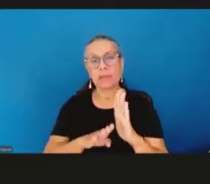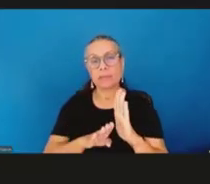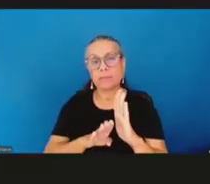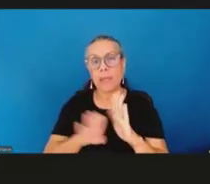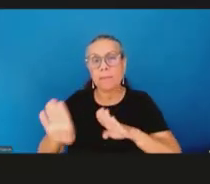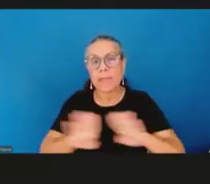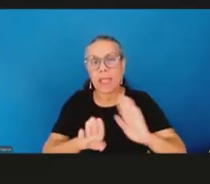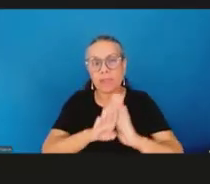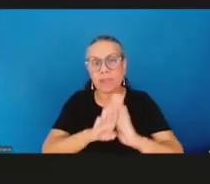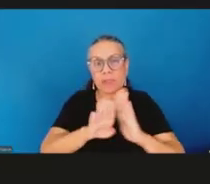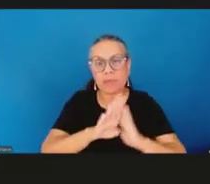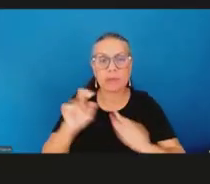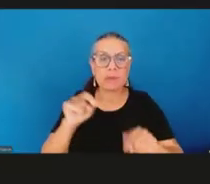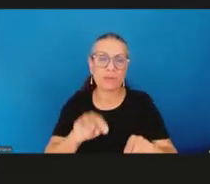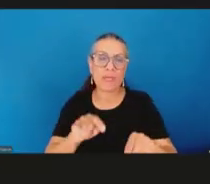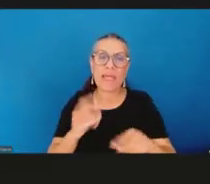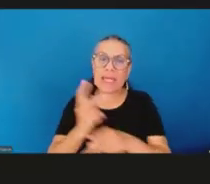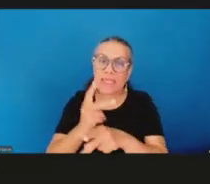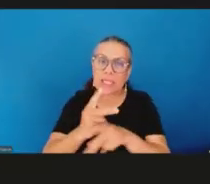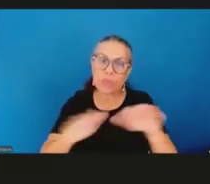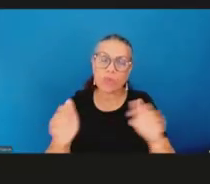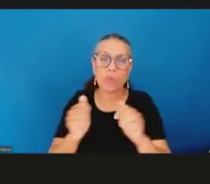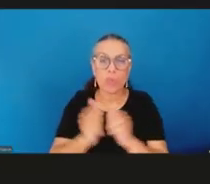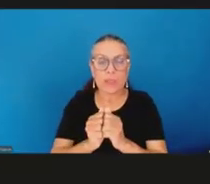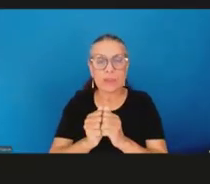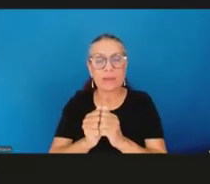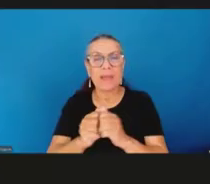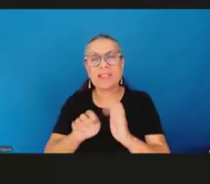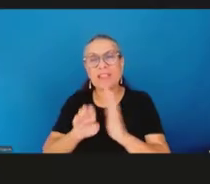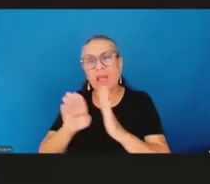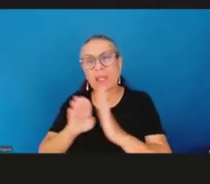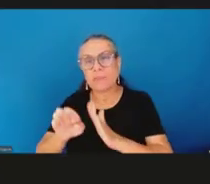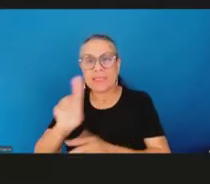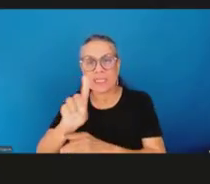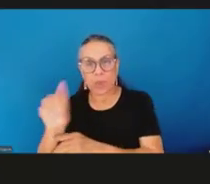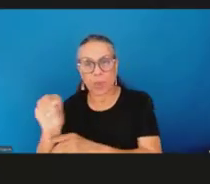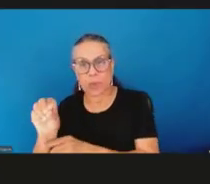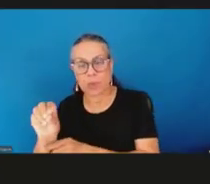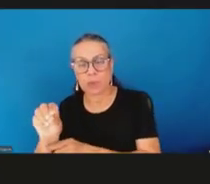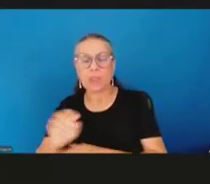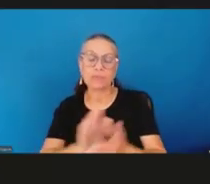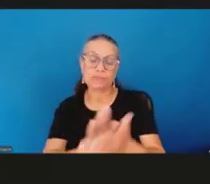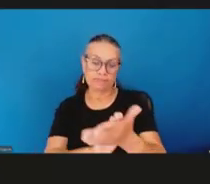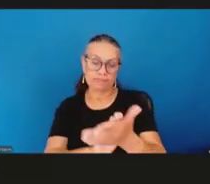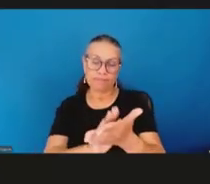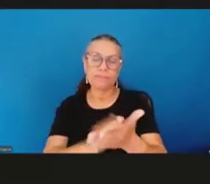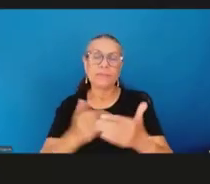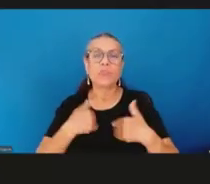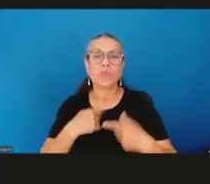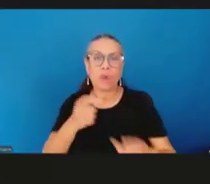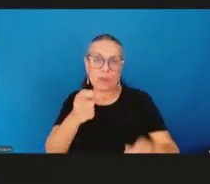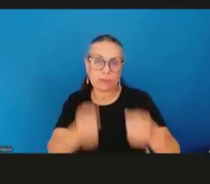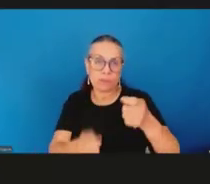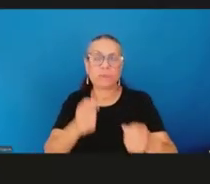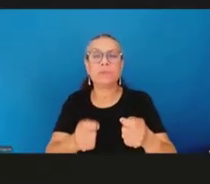children across the city of Boston with developmental disorders. I applaud the school committee's efforts to revise the exam school admissions policy towards